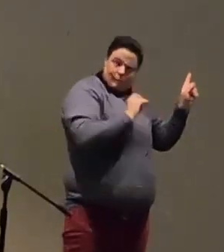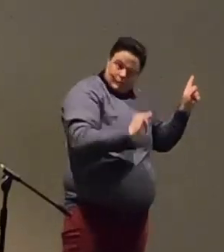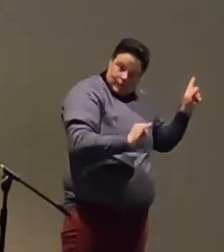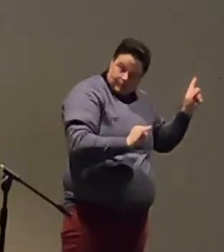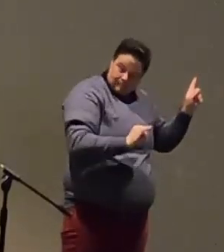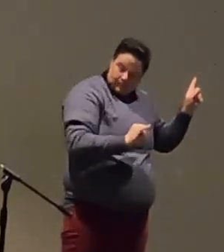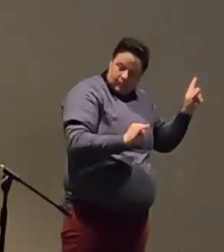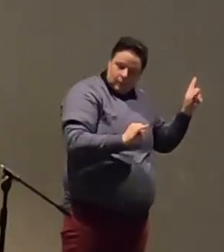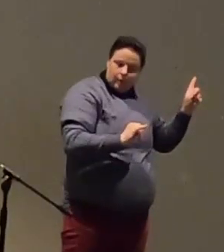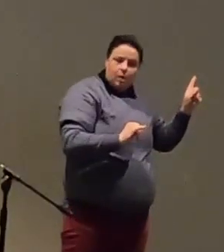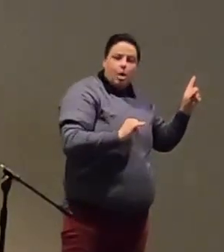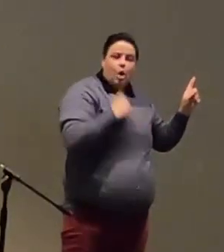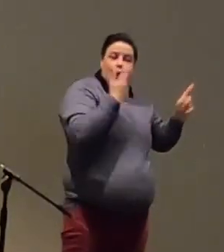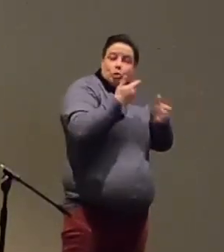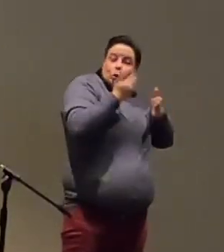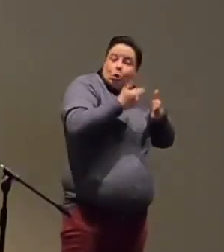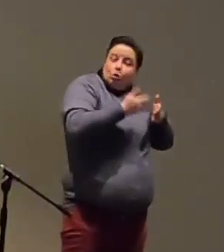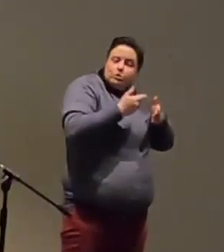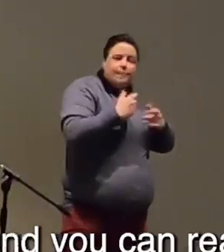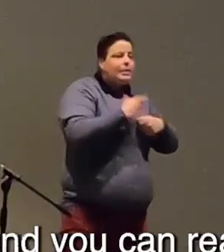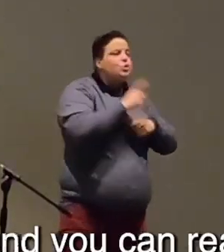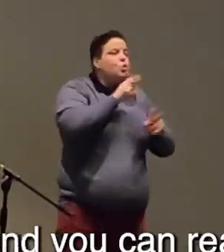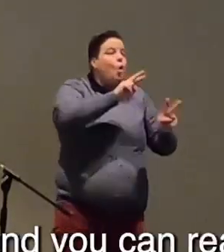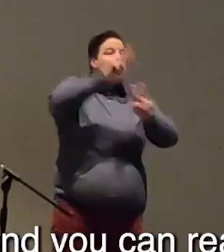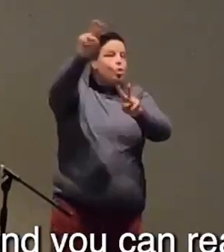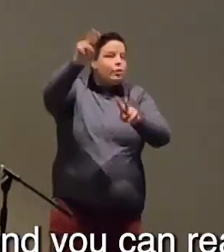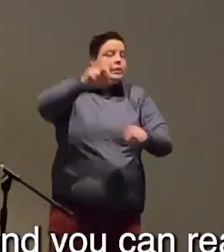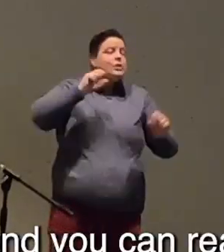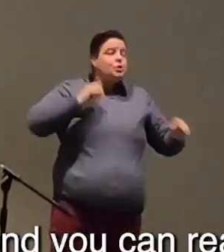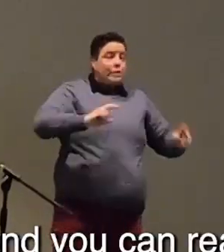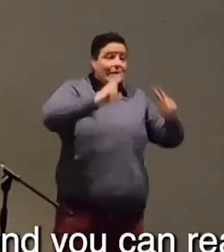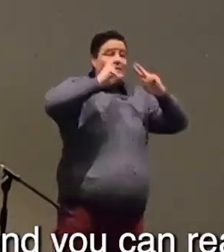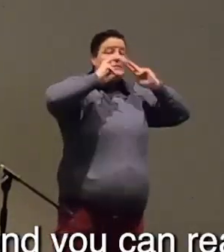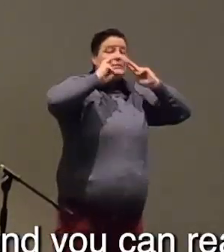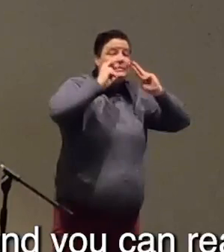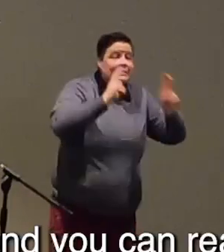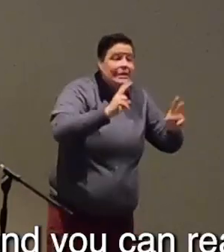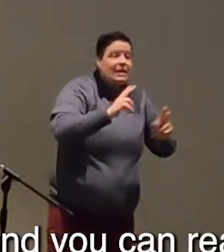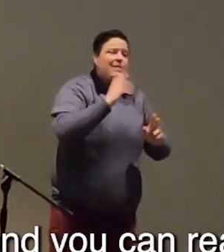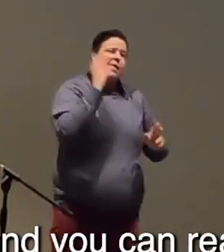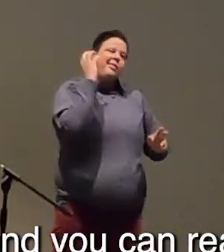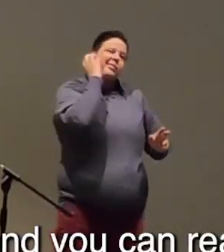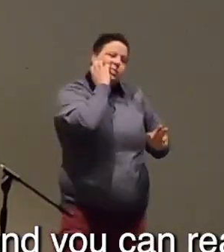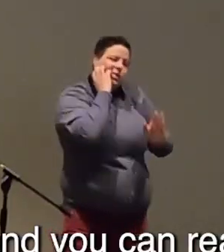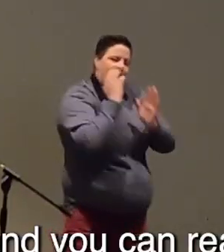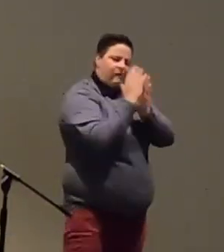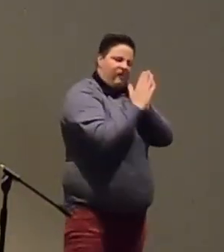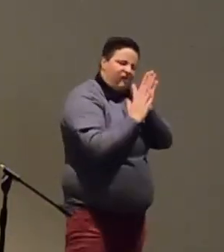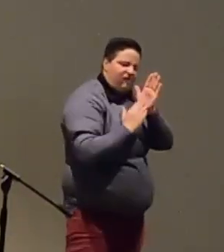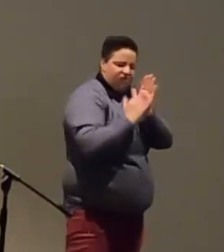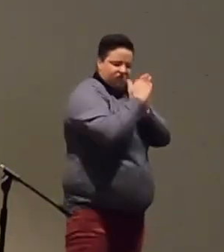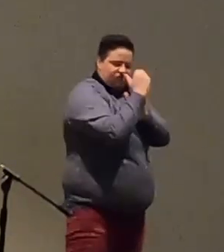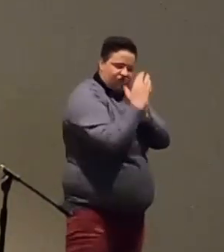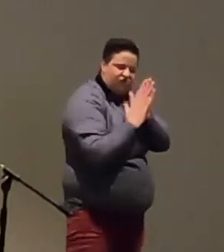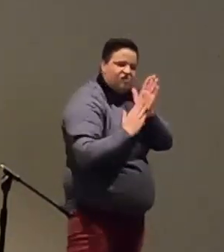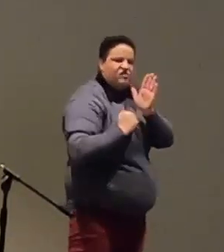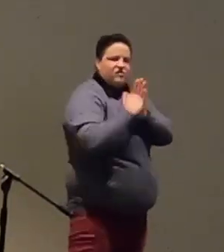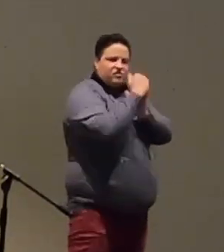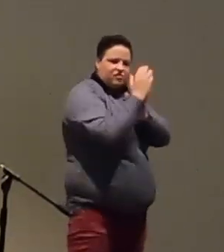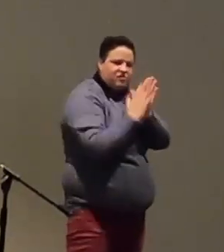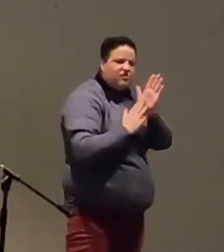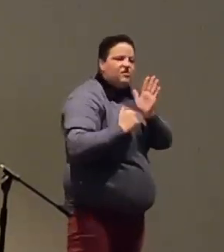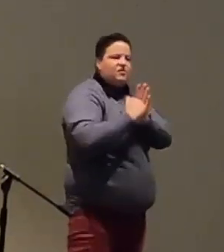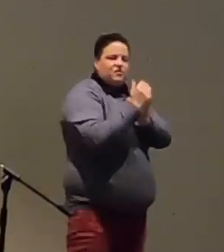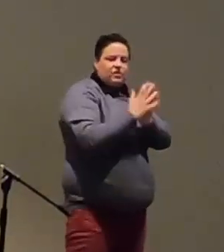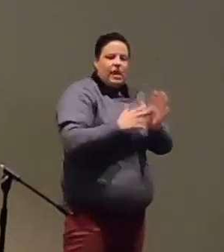same one. So make sure you go take a look, and you can really see these thick brush strokes and these really vital